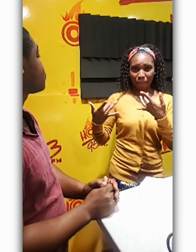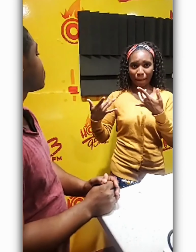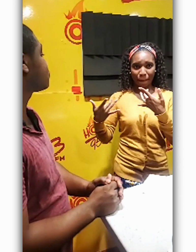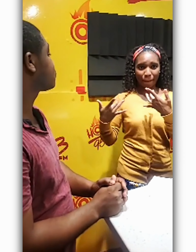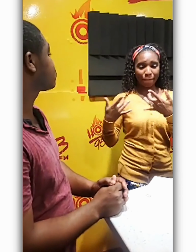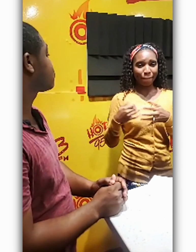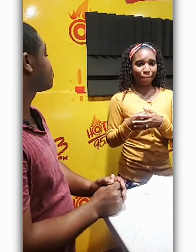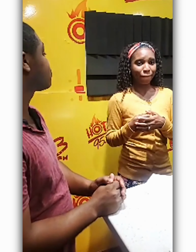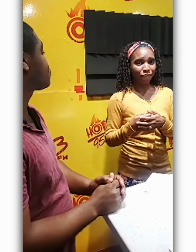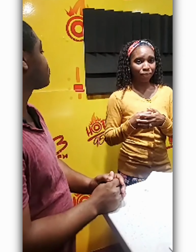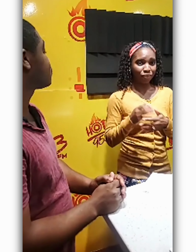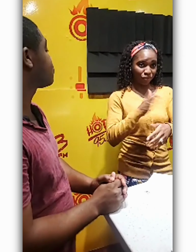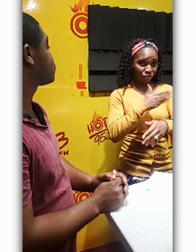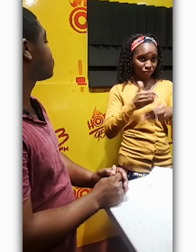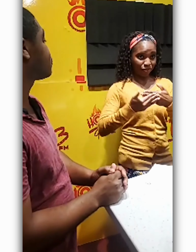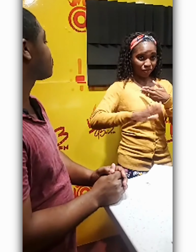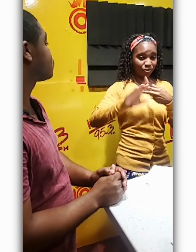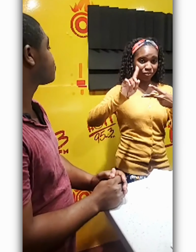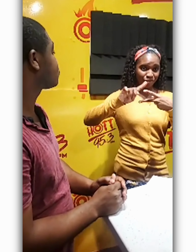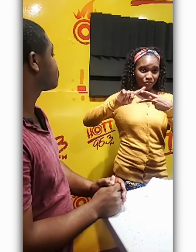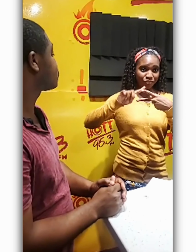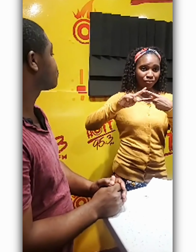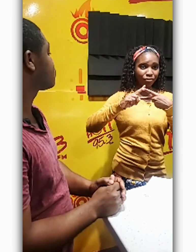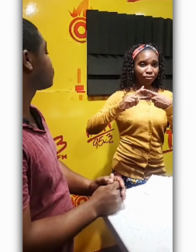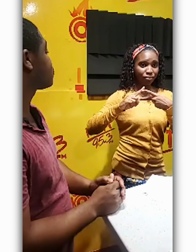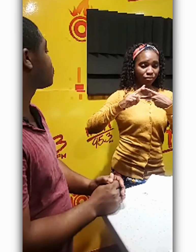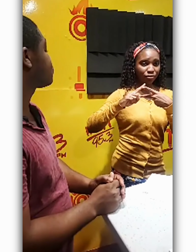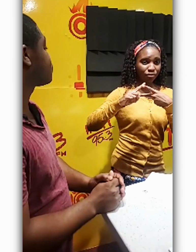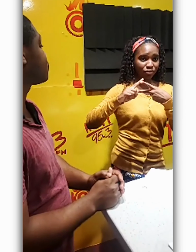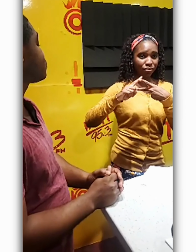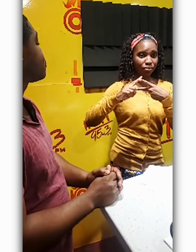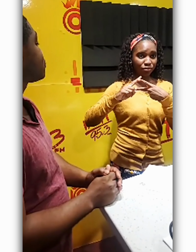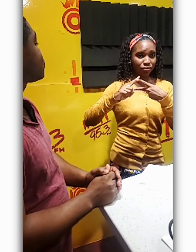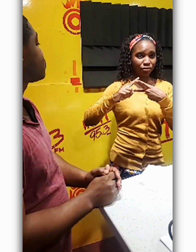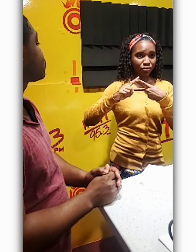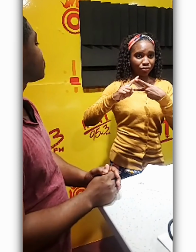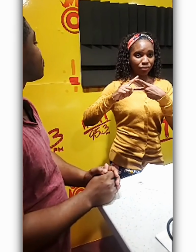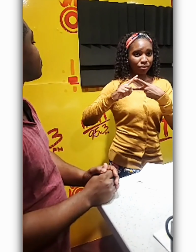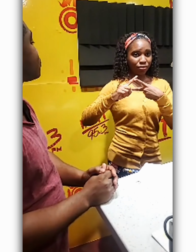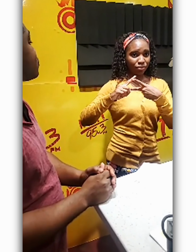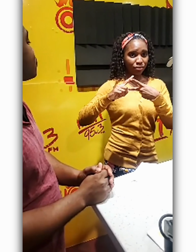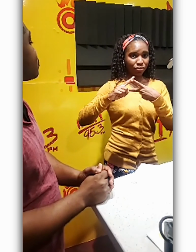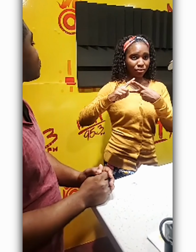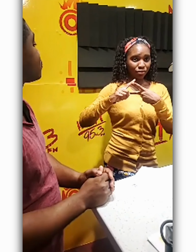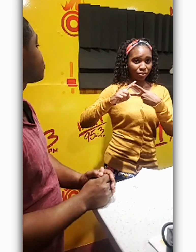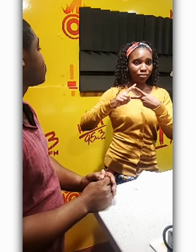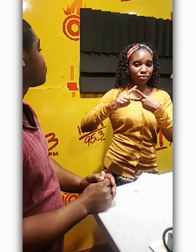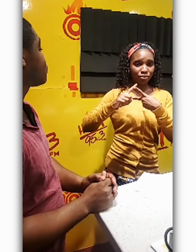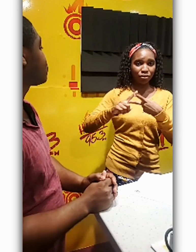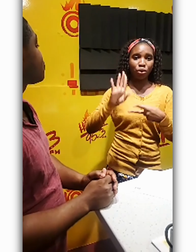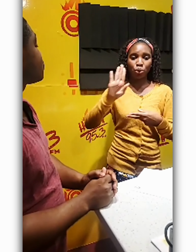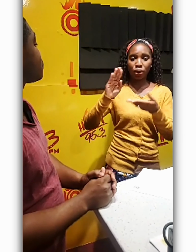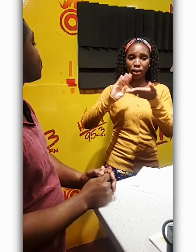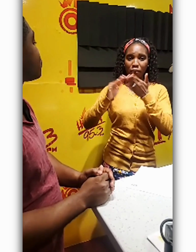me. How important is representation from and for your community is to you, and